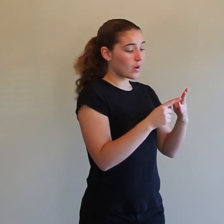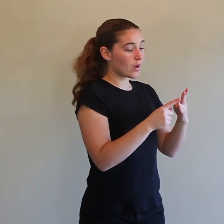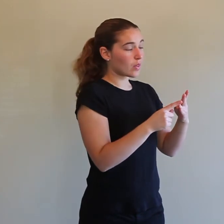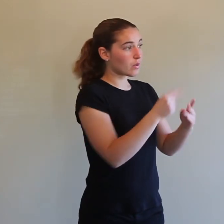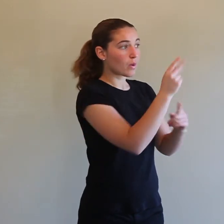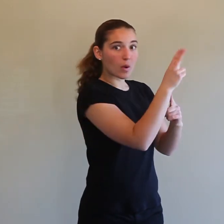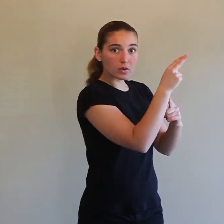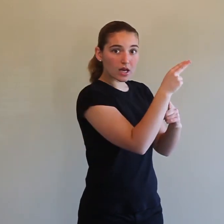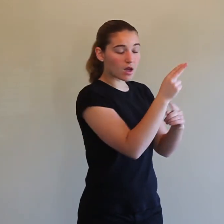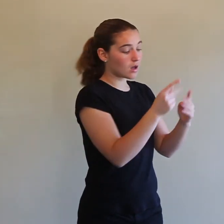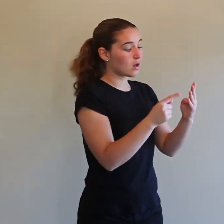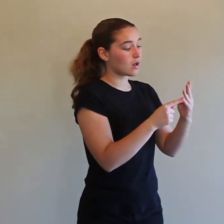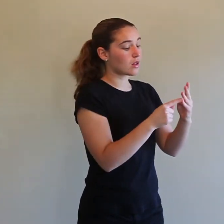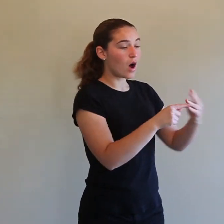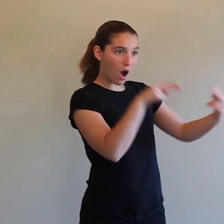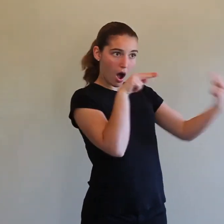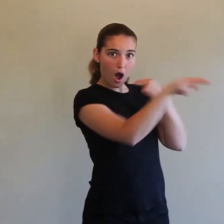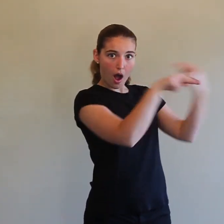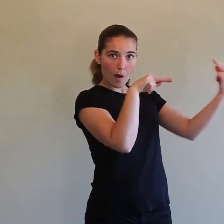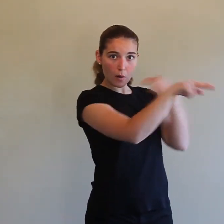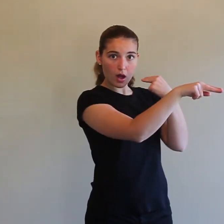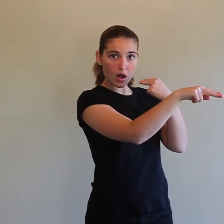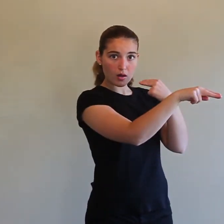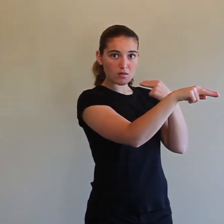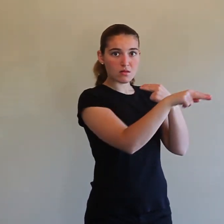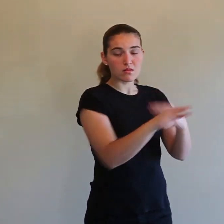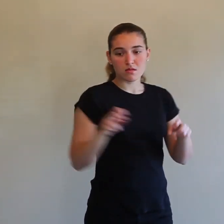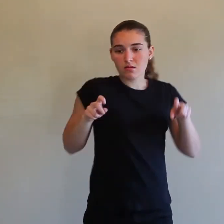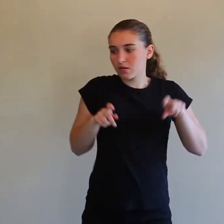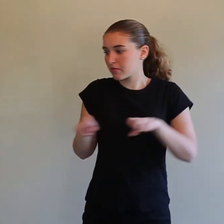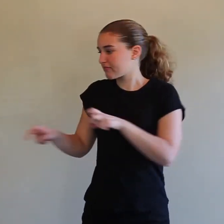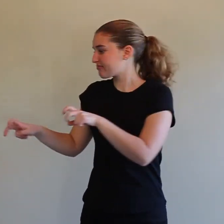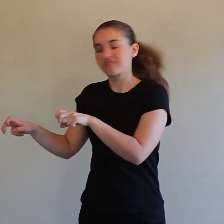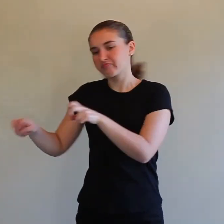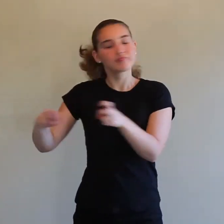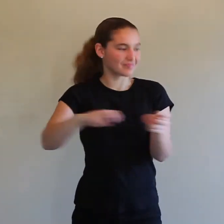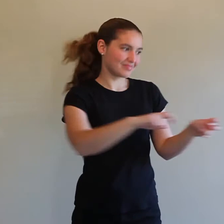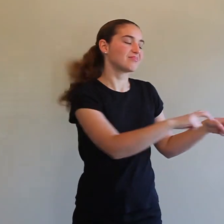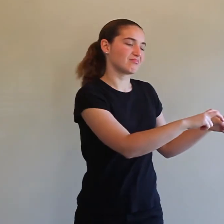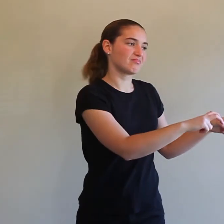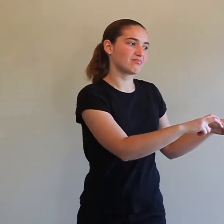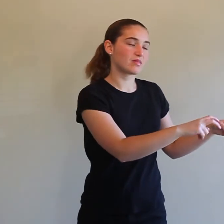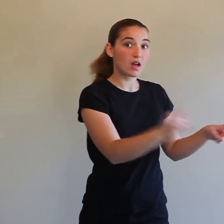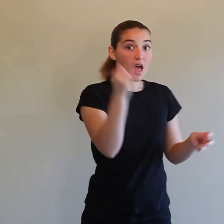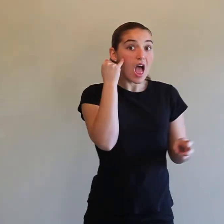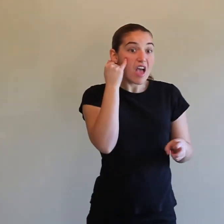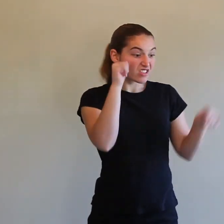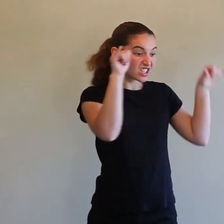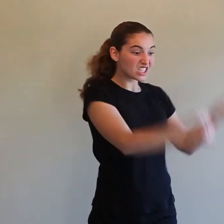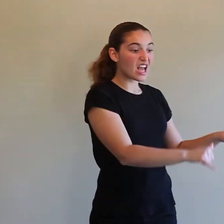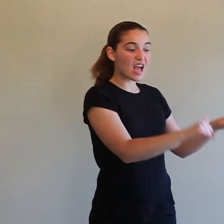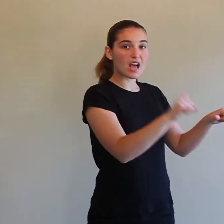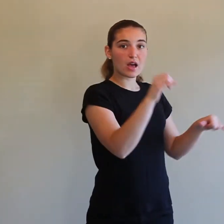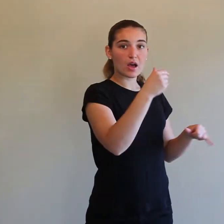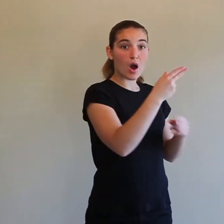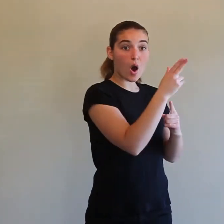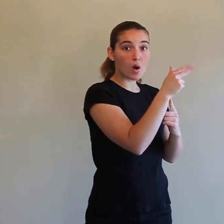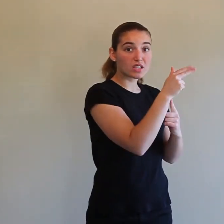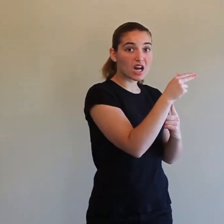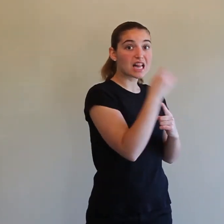can accidentally follow the city lights and end up disoriented in backyards and in parking lots. So if you're